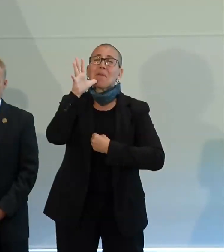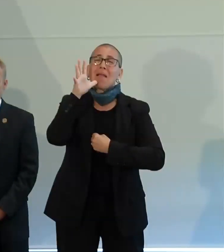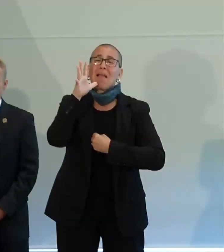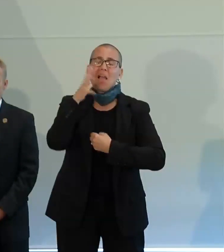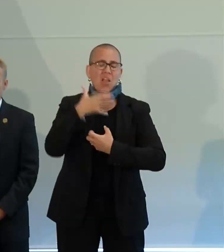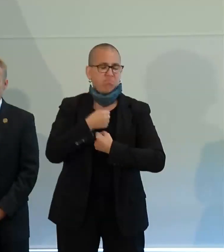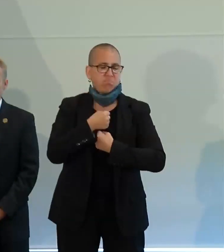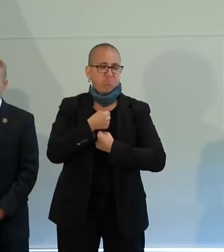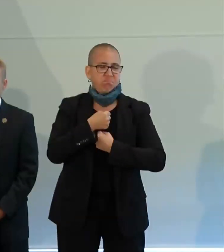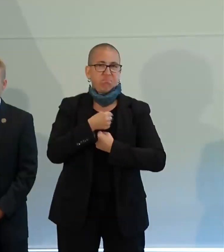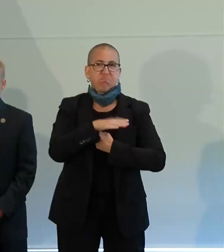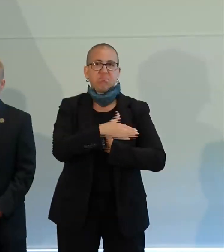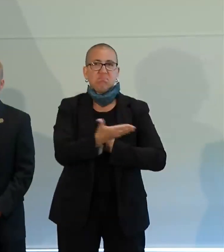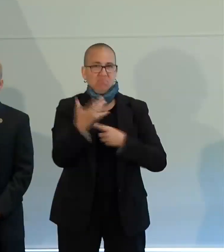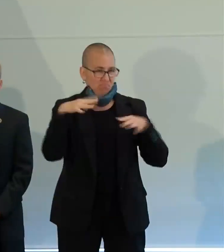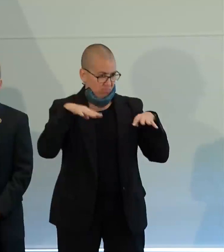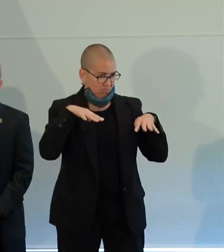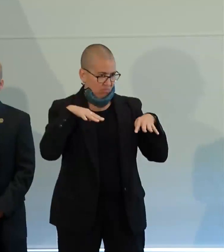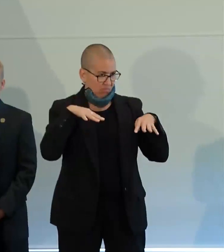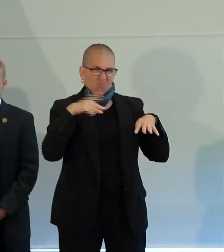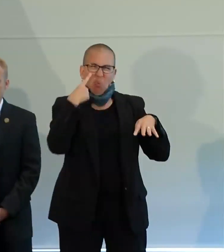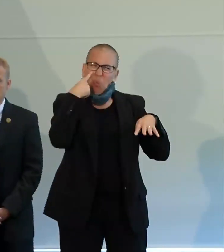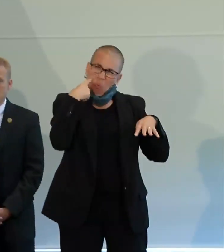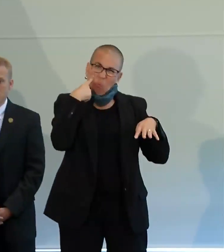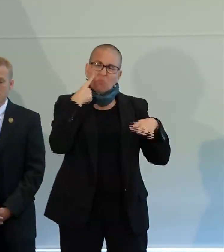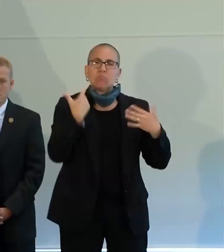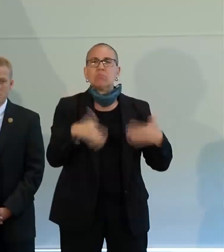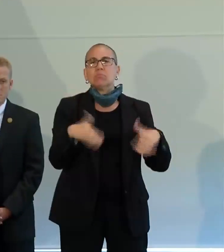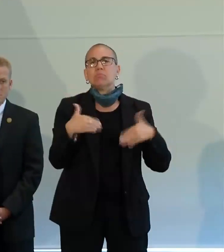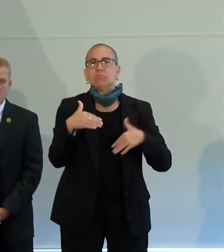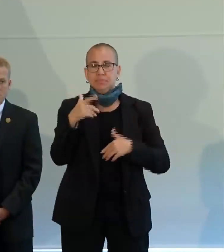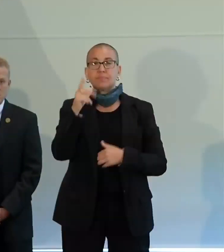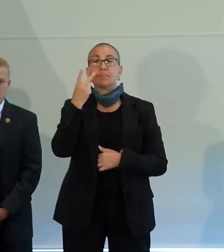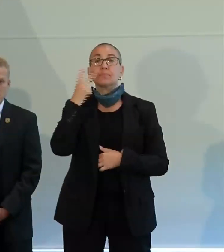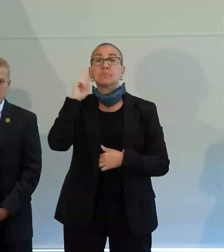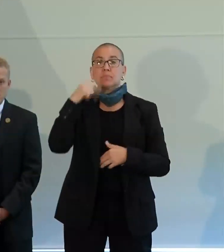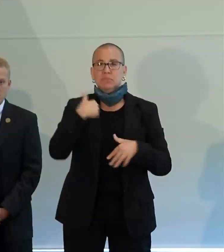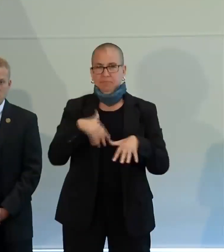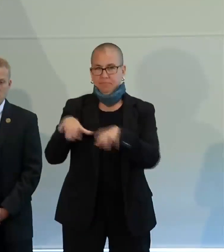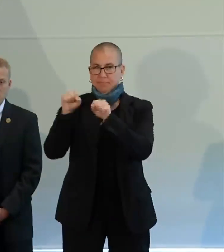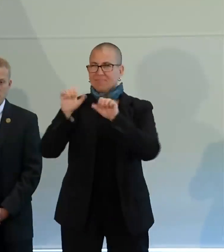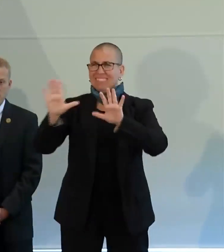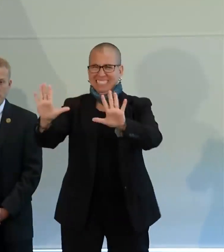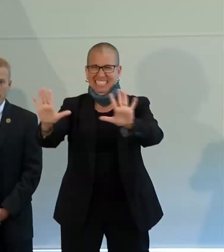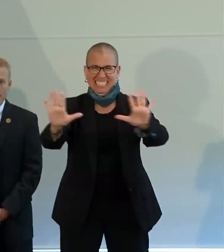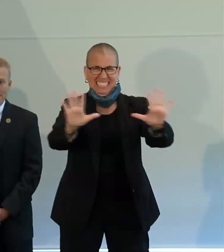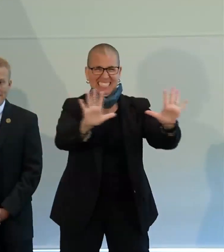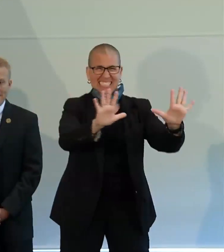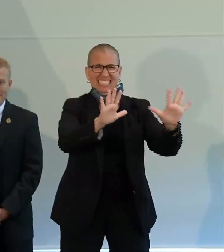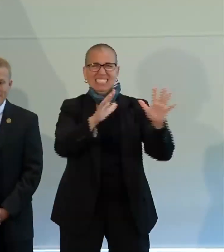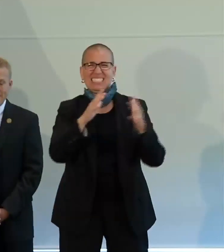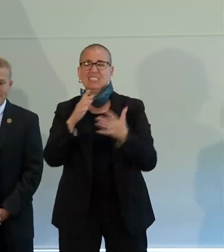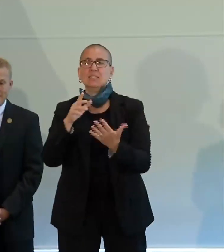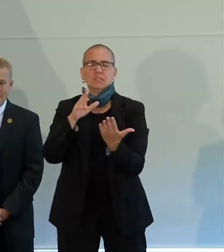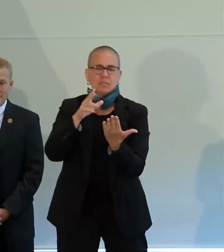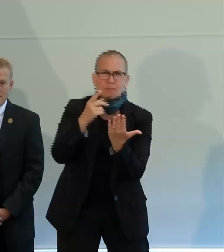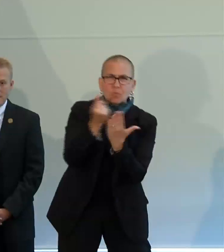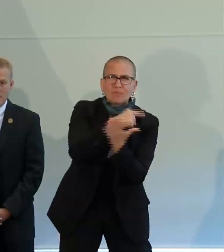when I became the lead prosecutor in the murder of Mr. Floyd, I asked for time to thoroughly review all the evidence in the